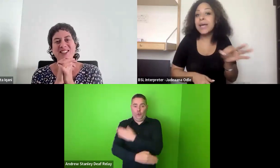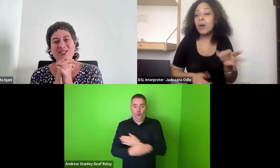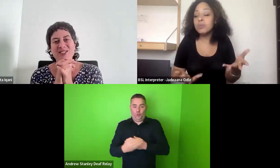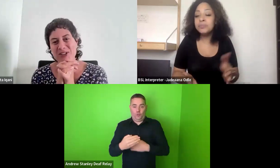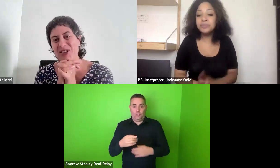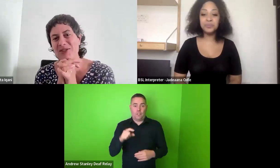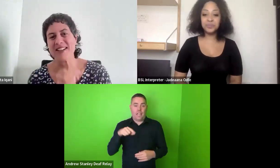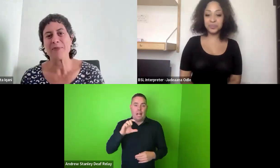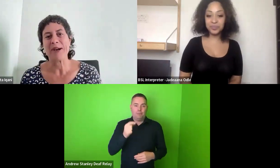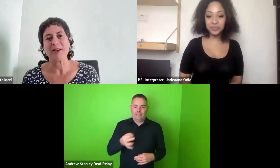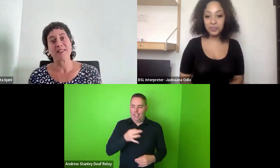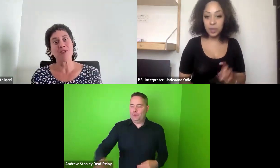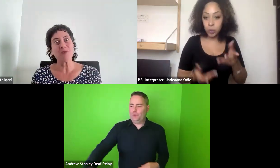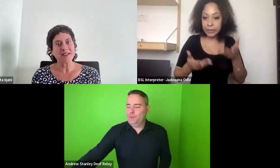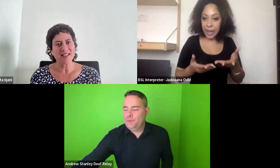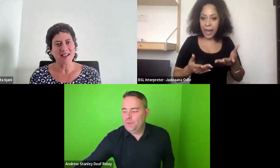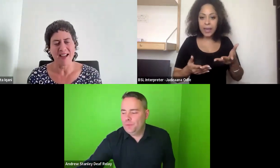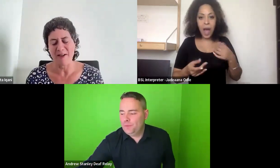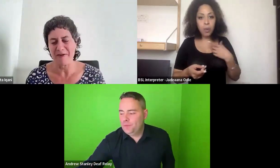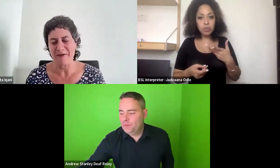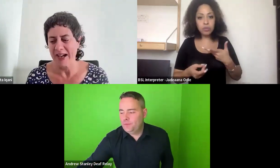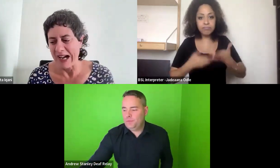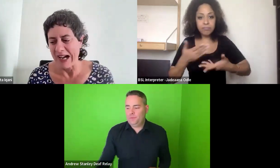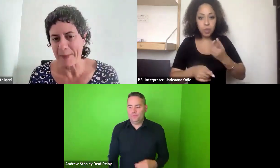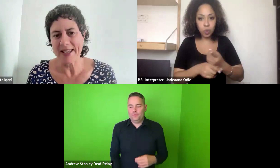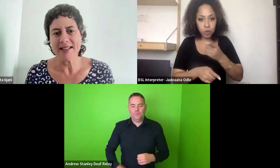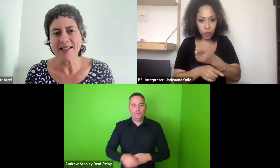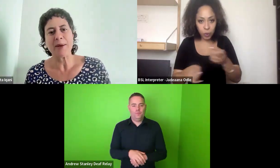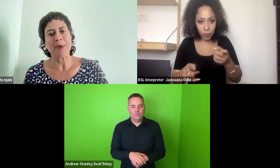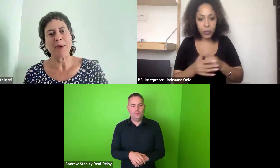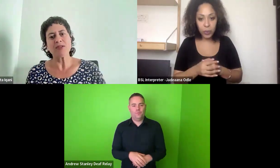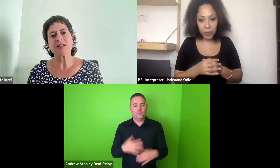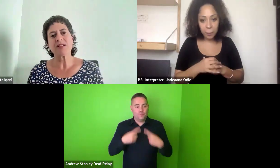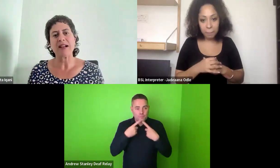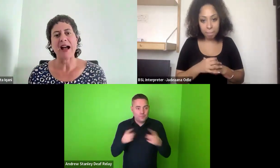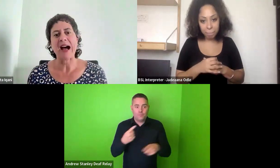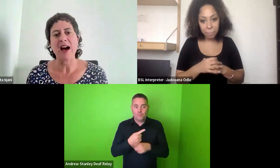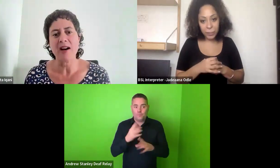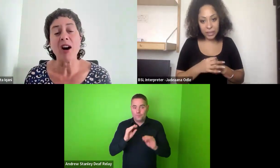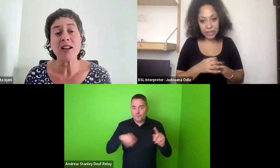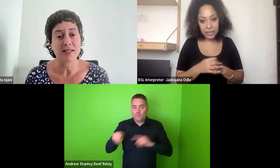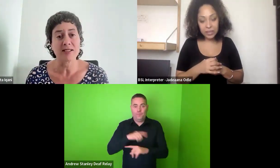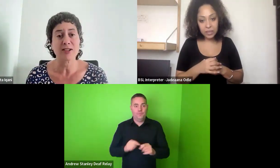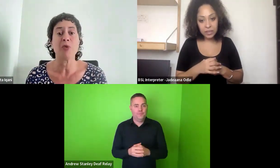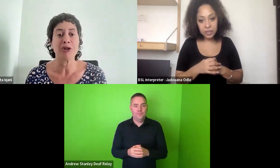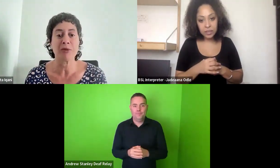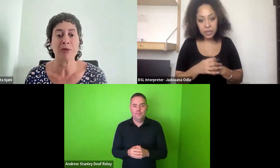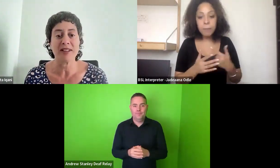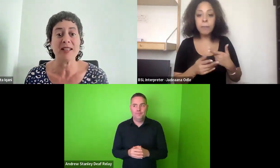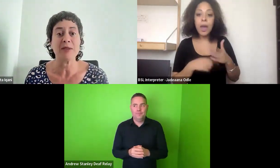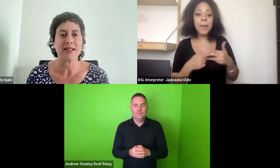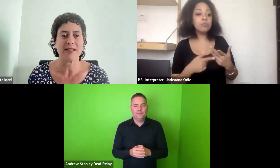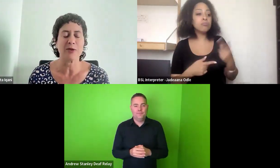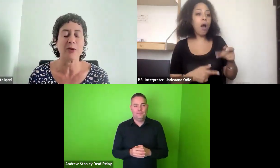today what I'd like to talk to you guys about in the few minutes that I have is about how artists who